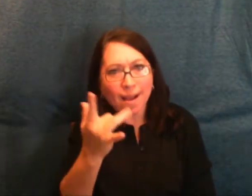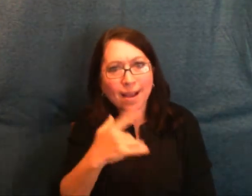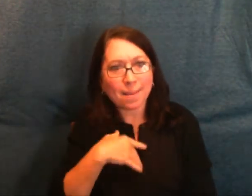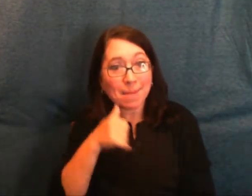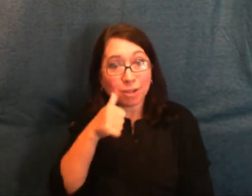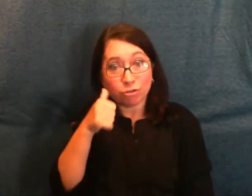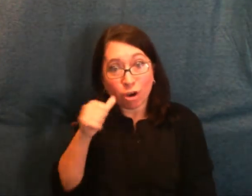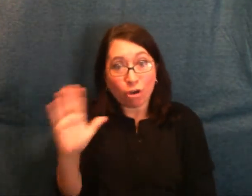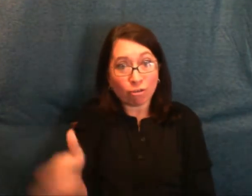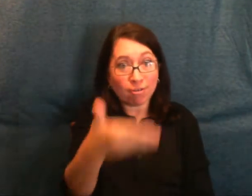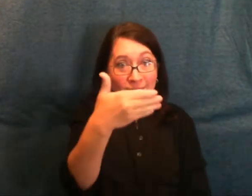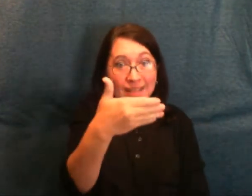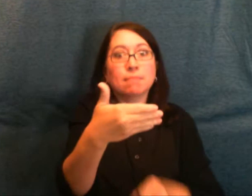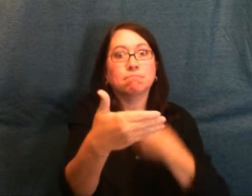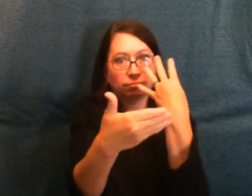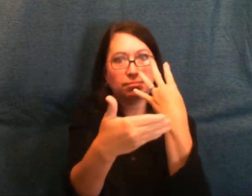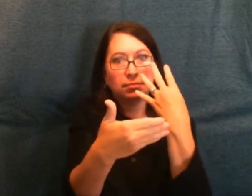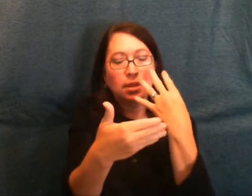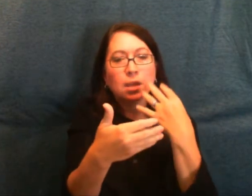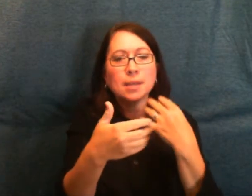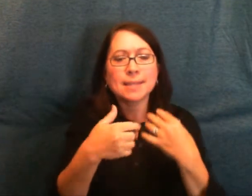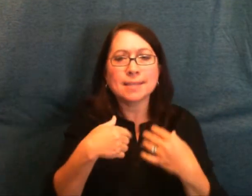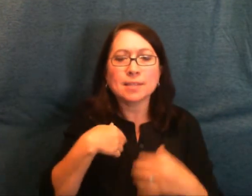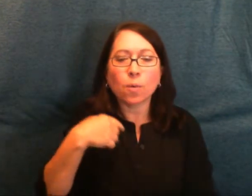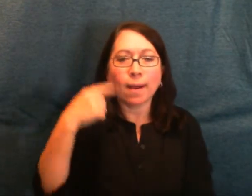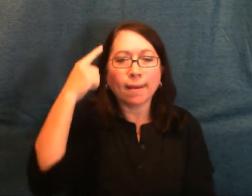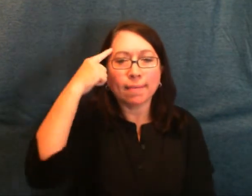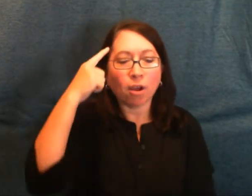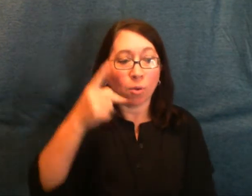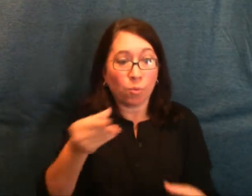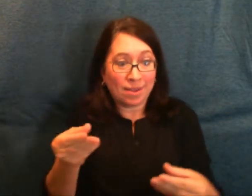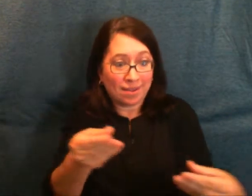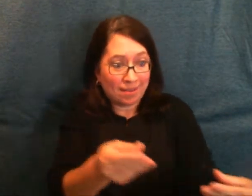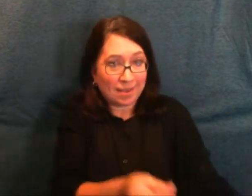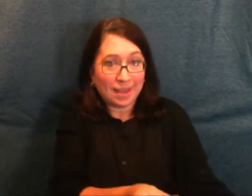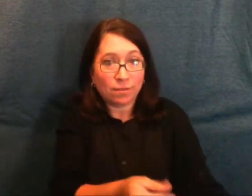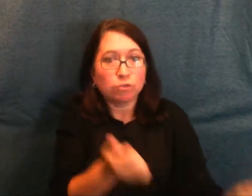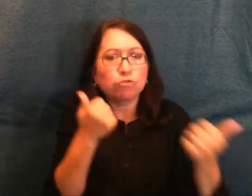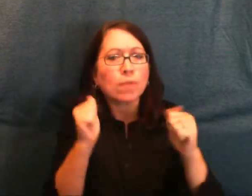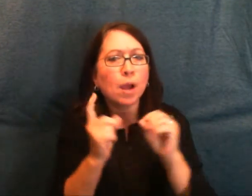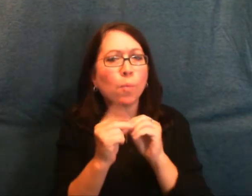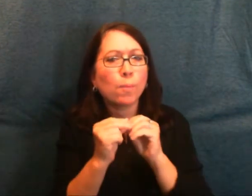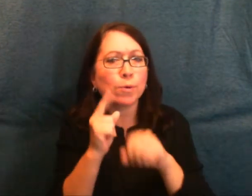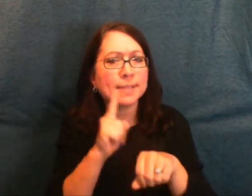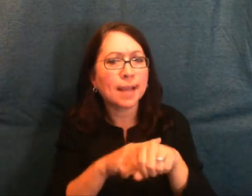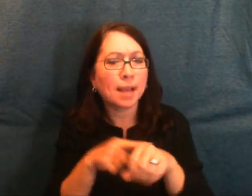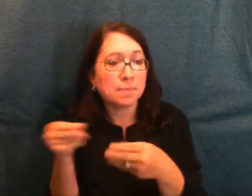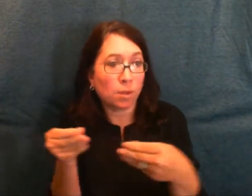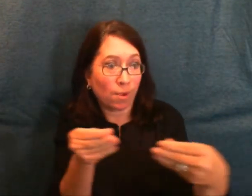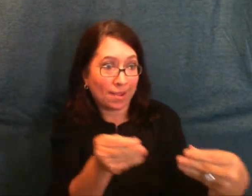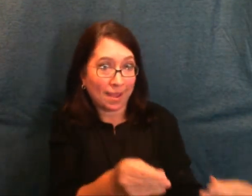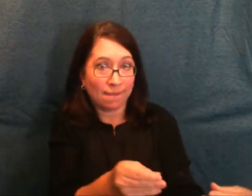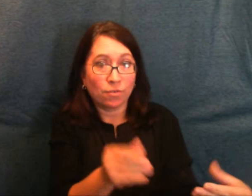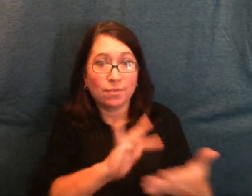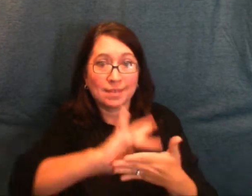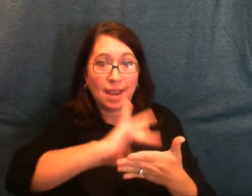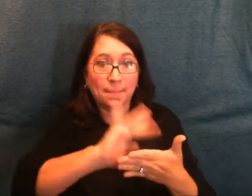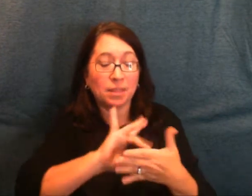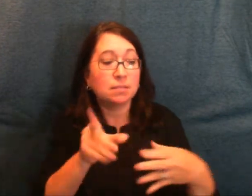daughter, we decided that we could put it in her hands and let her try one more time. So we handed her the app, the tablet, she